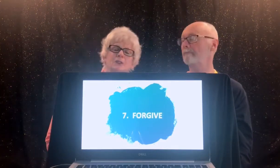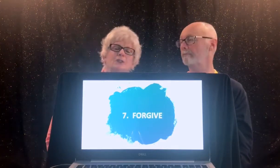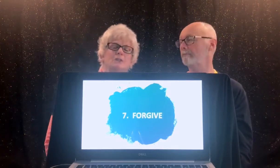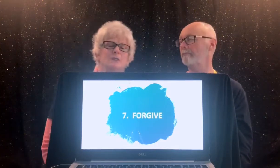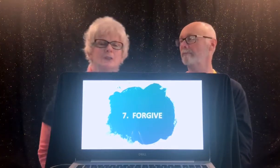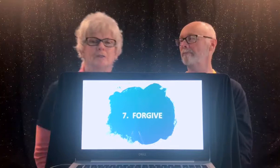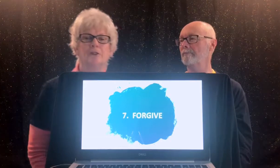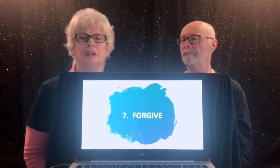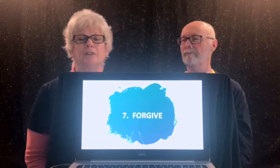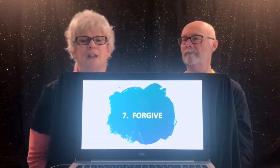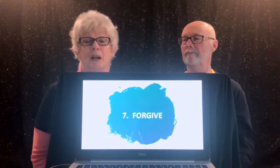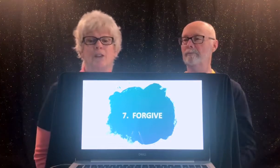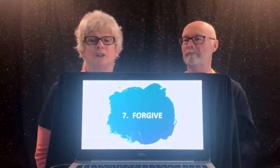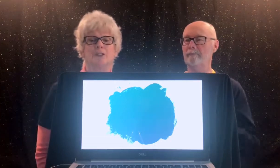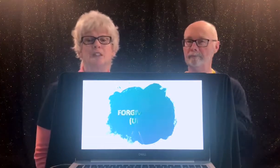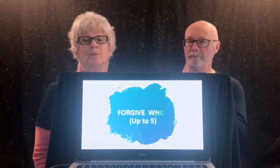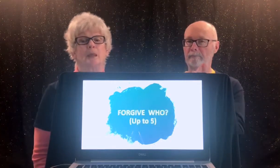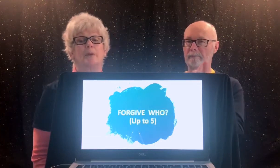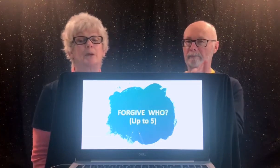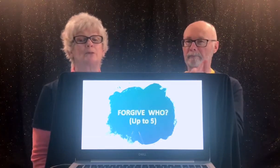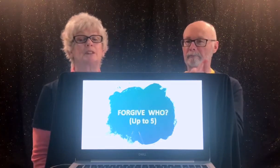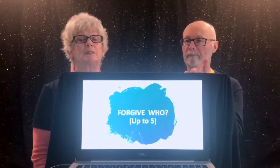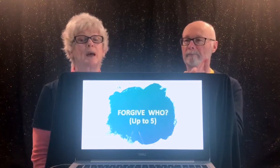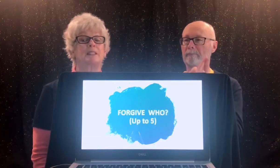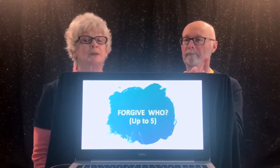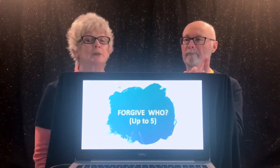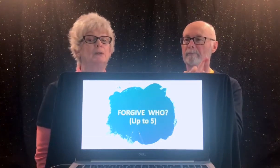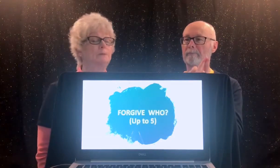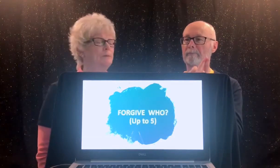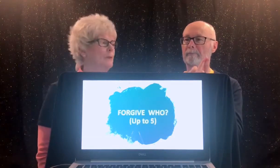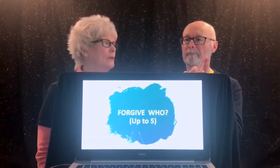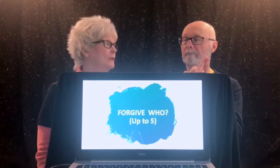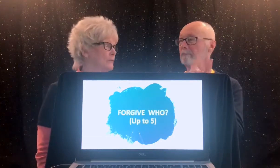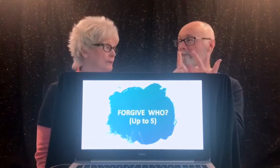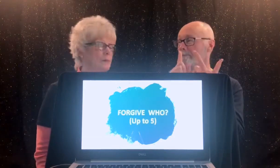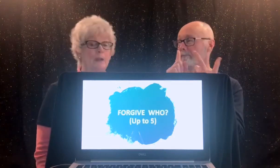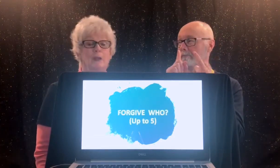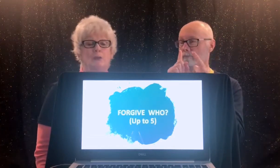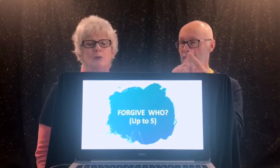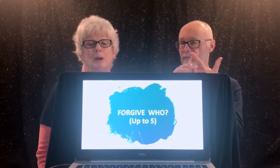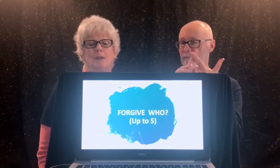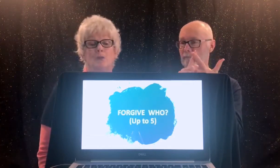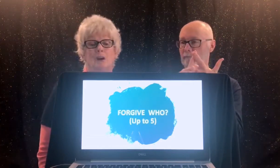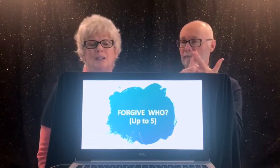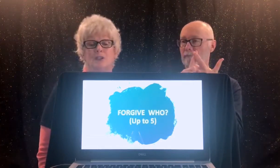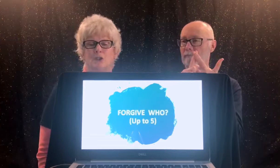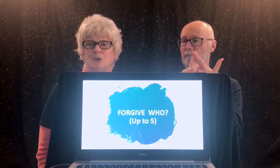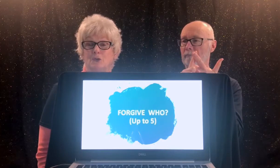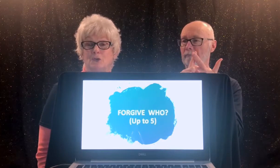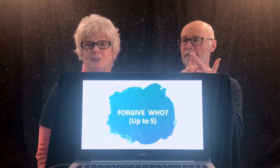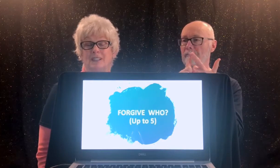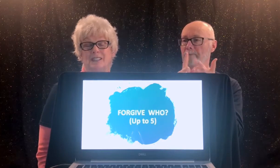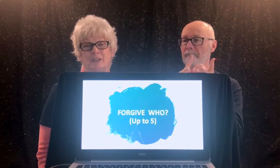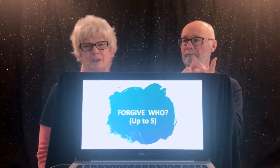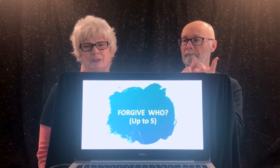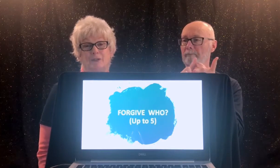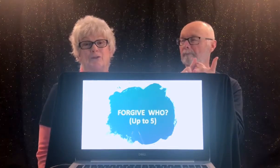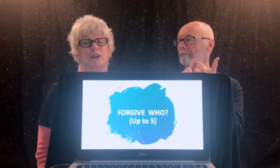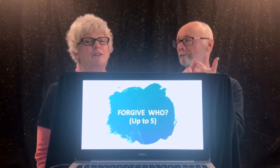Consider forgiving others that may have been responsible. You might want to consider forgiving